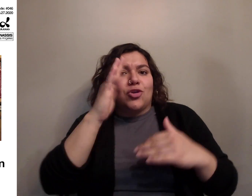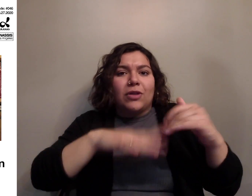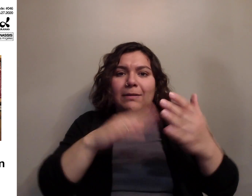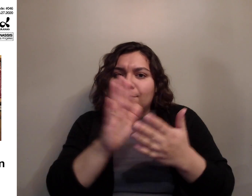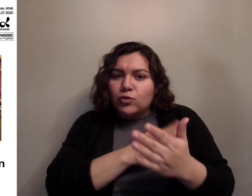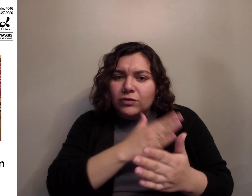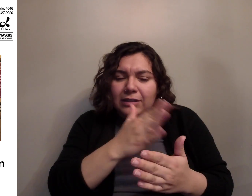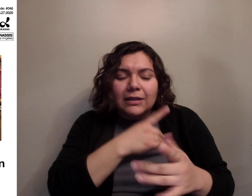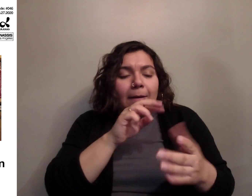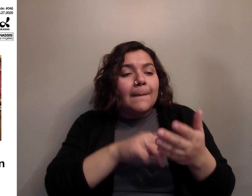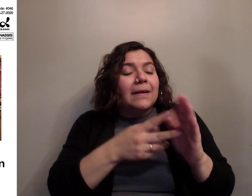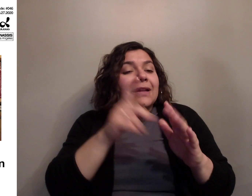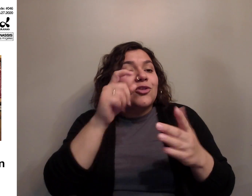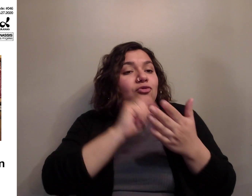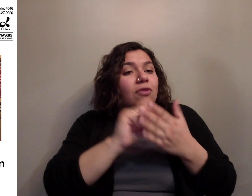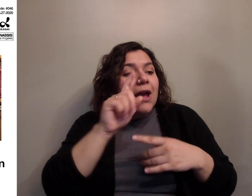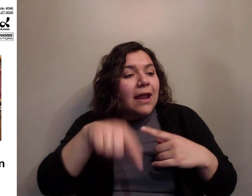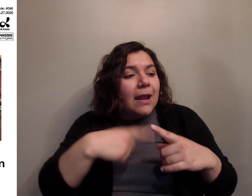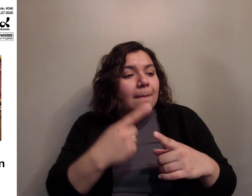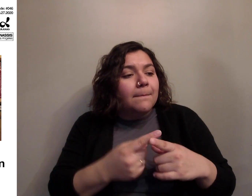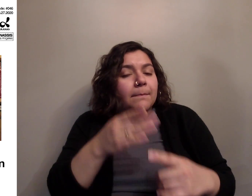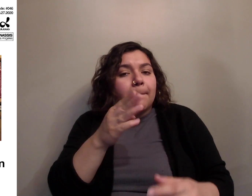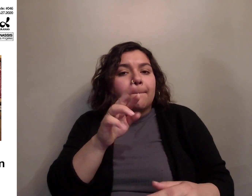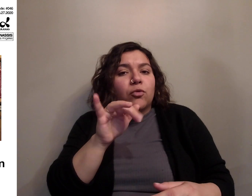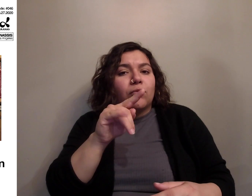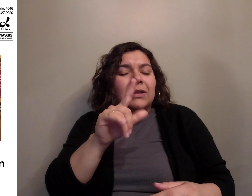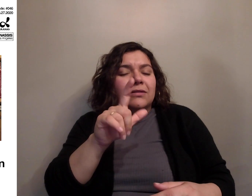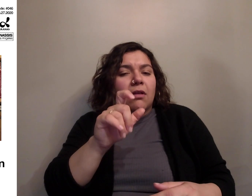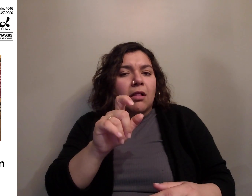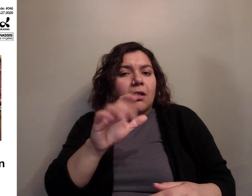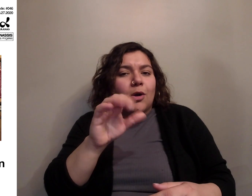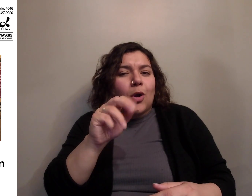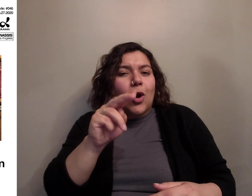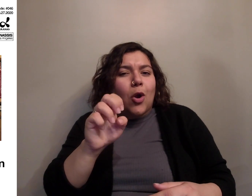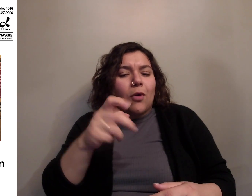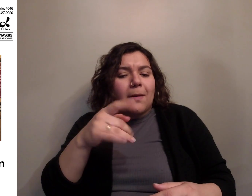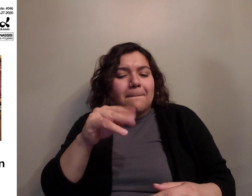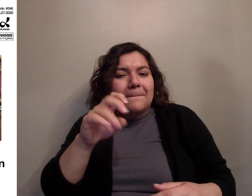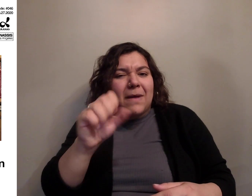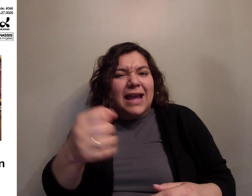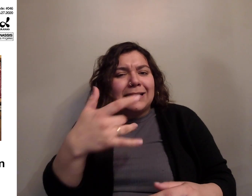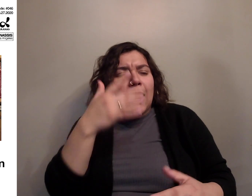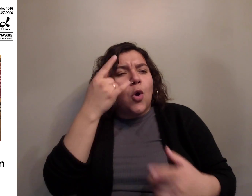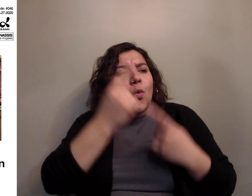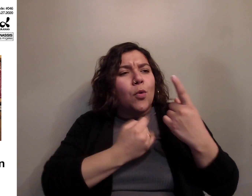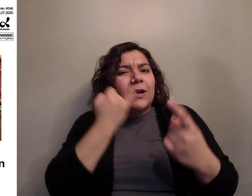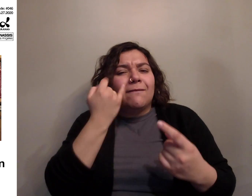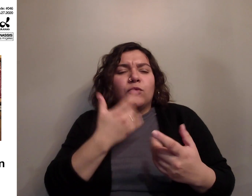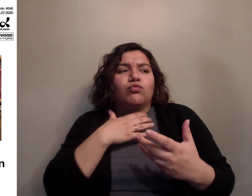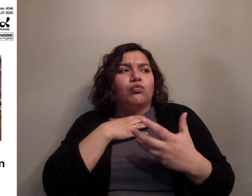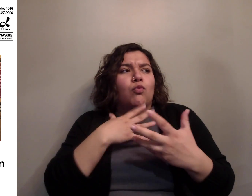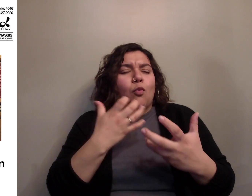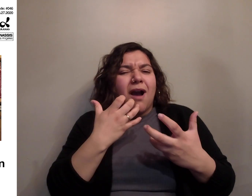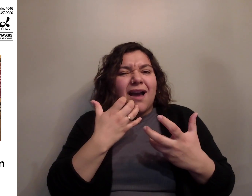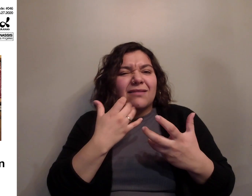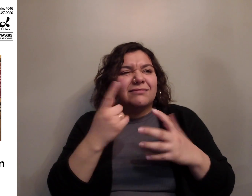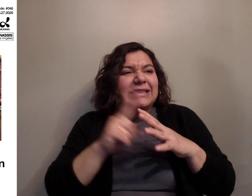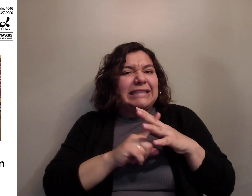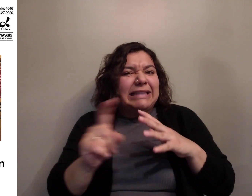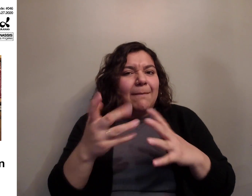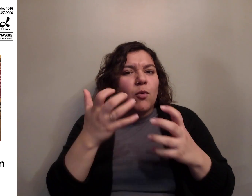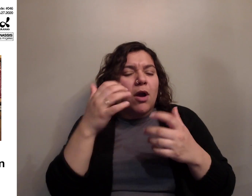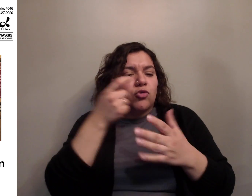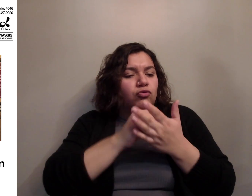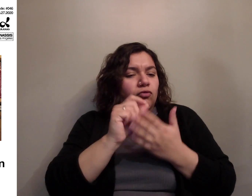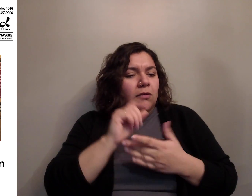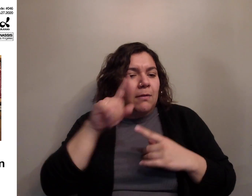other things than music. For instance, he needs to write about bristlecone pines. I wonder if you crave an escape